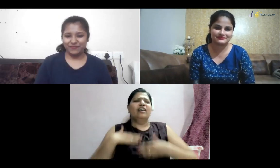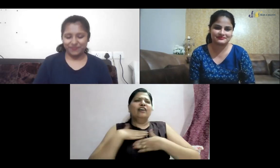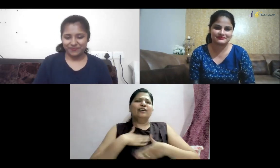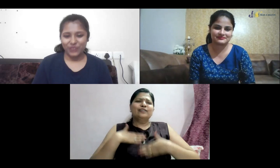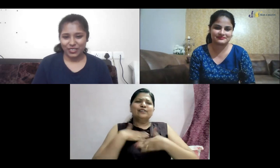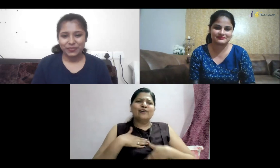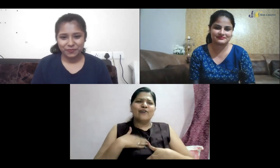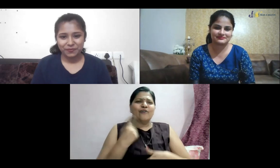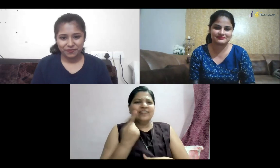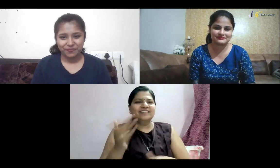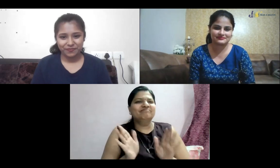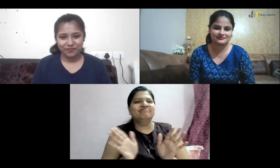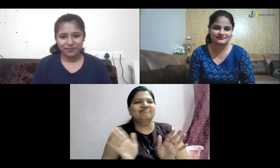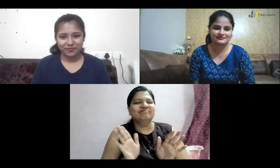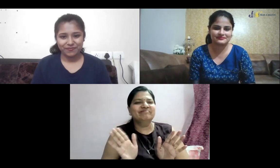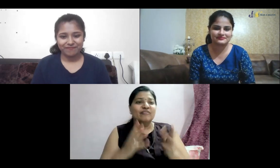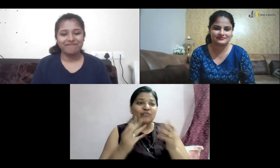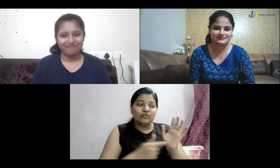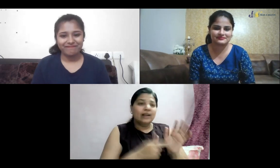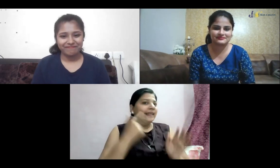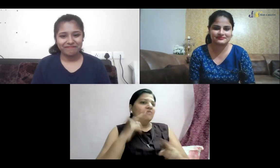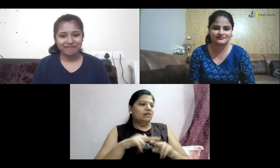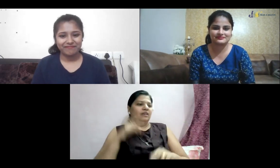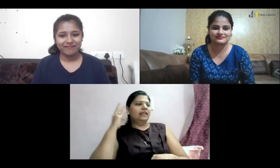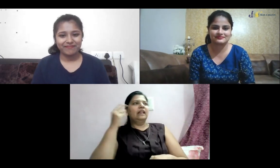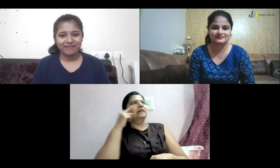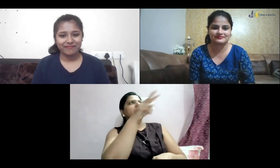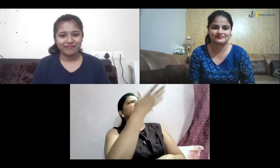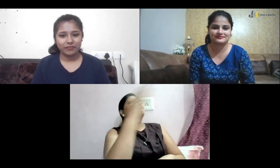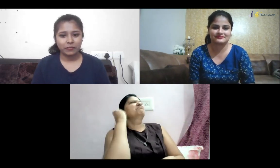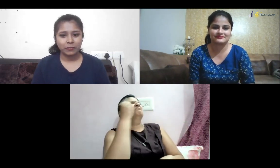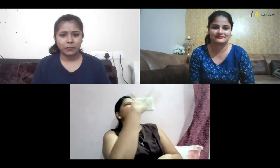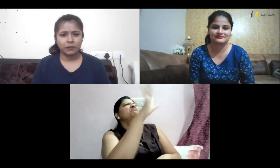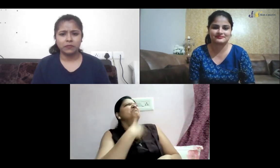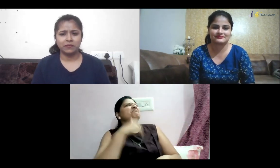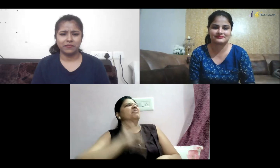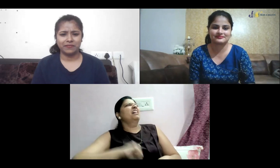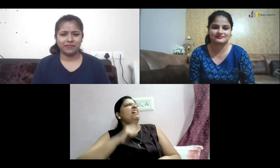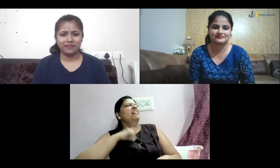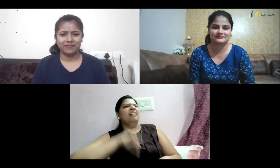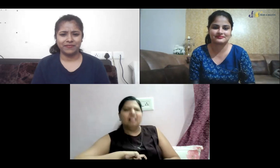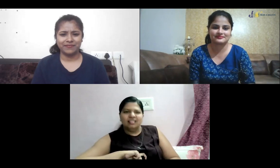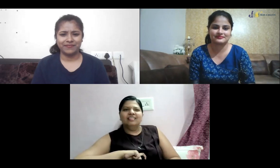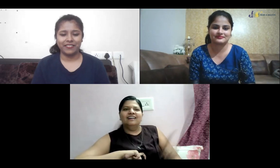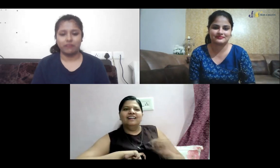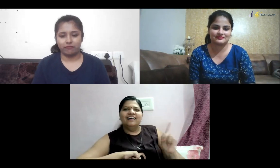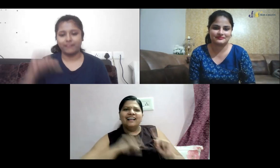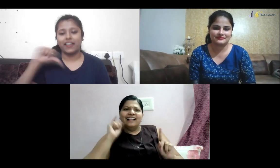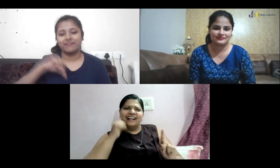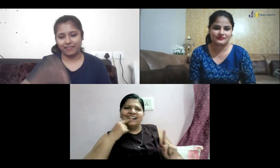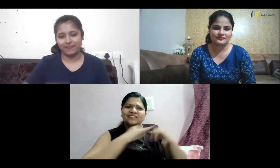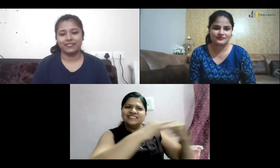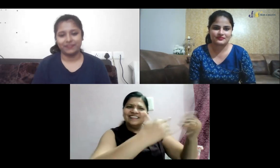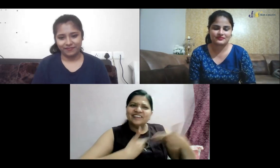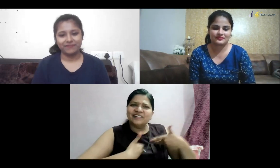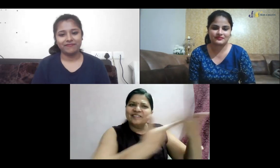like this. So this is a reason, because people are enjoying. Enjoying is not an important thing. If, for example, I have seen hearing people are doing, and I think so they